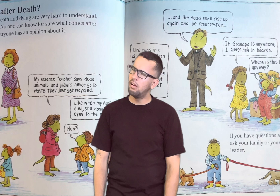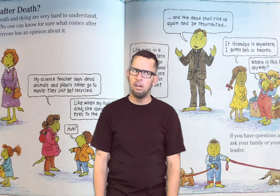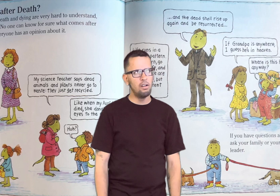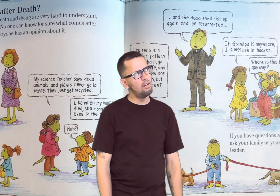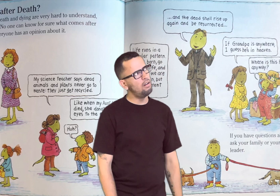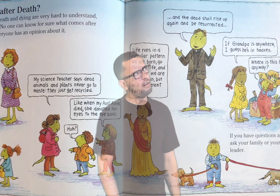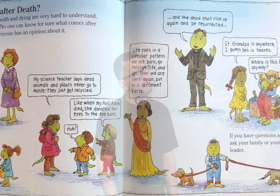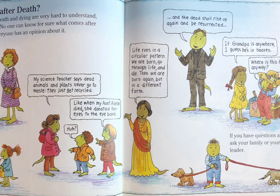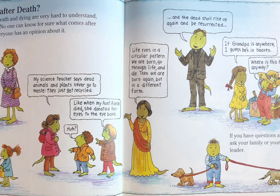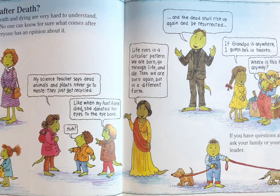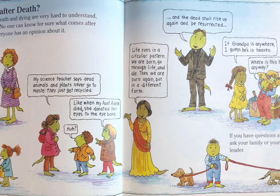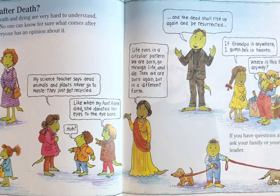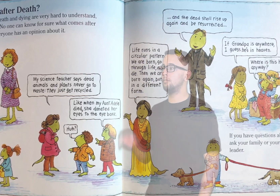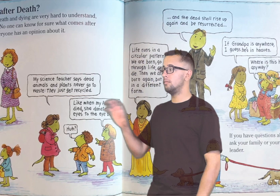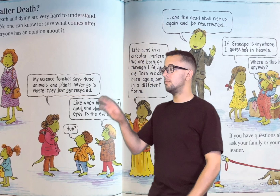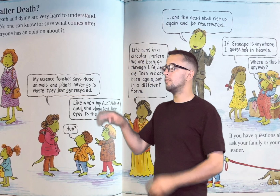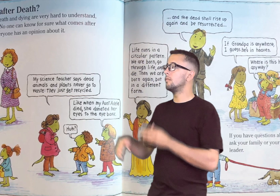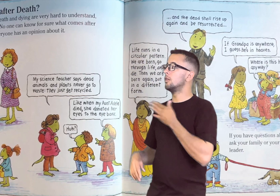Huh?